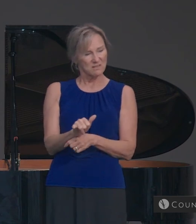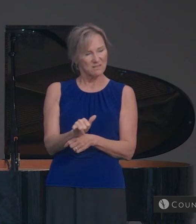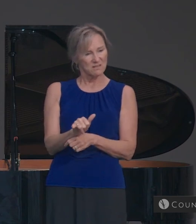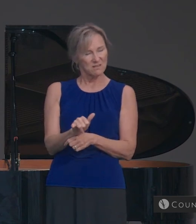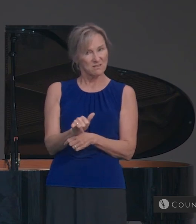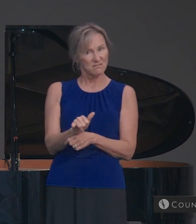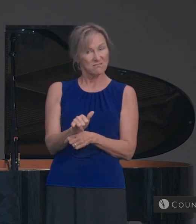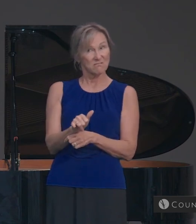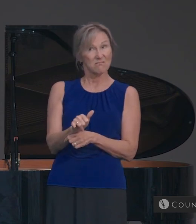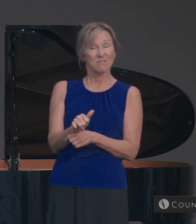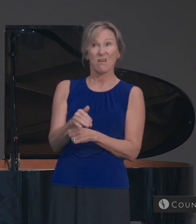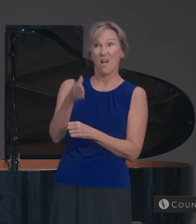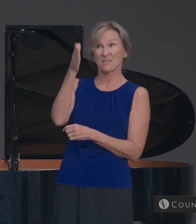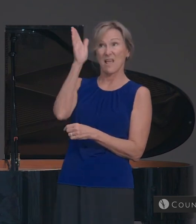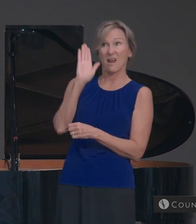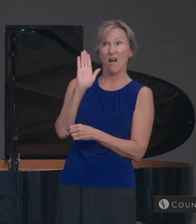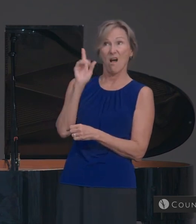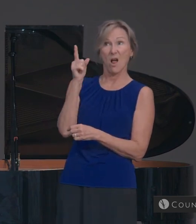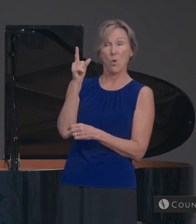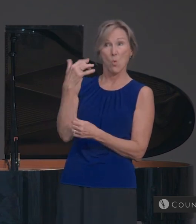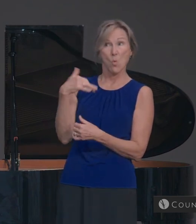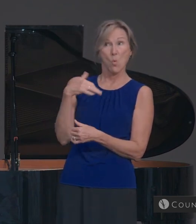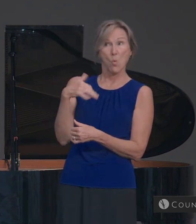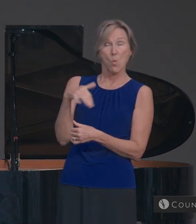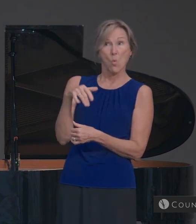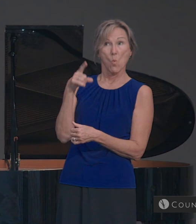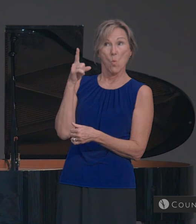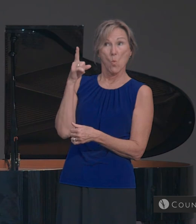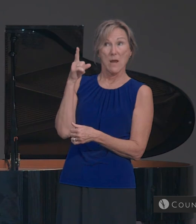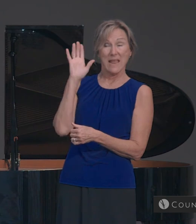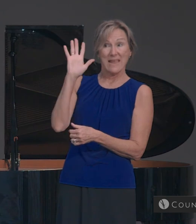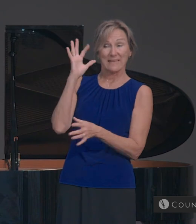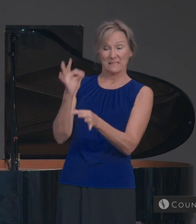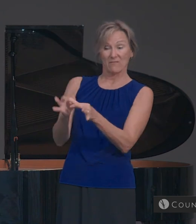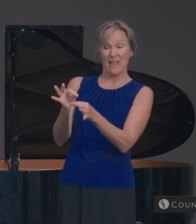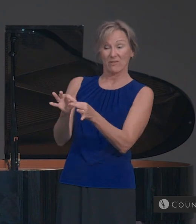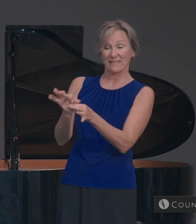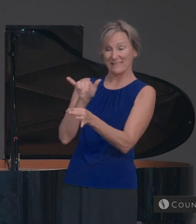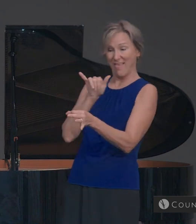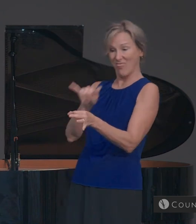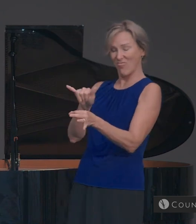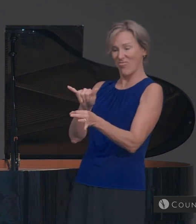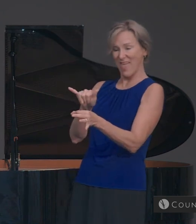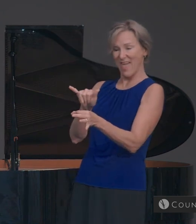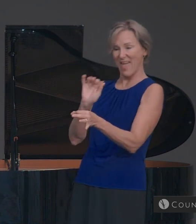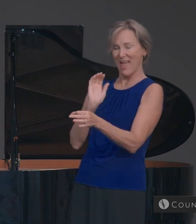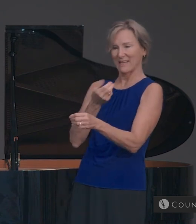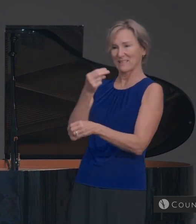the faithfulness of a fearsome God is the foundation of our hope.